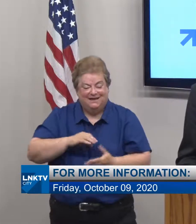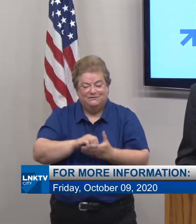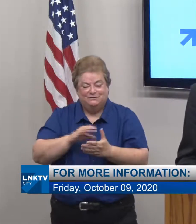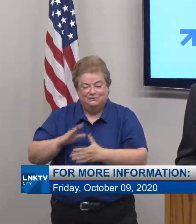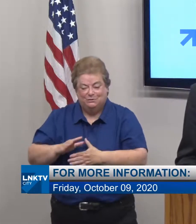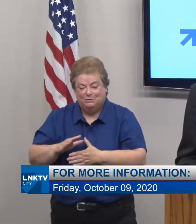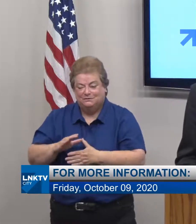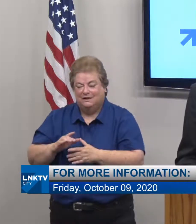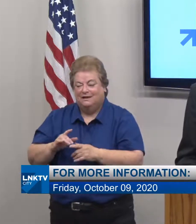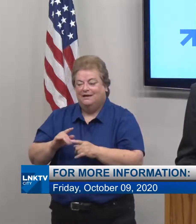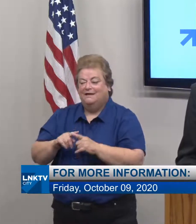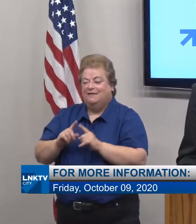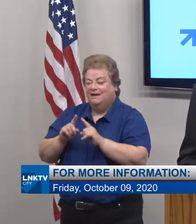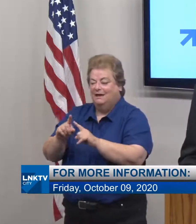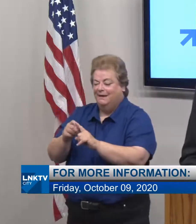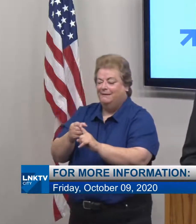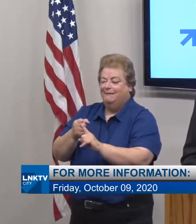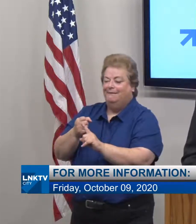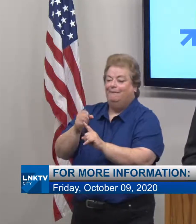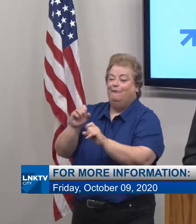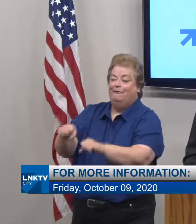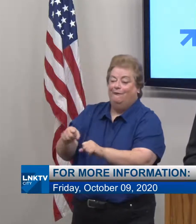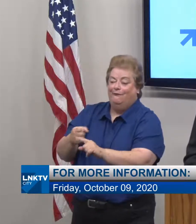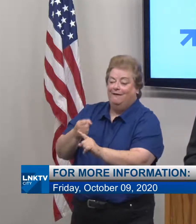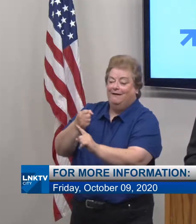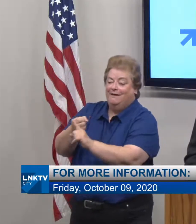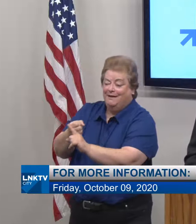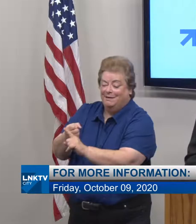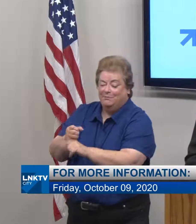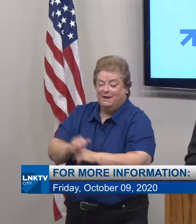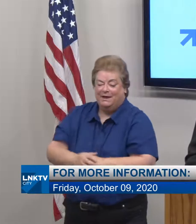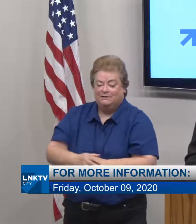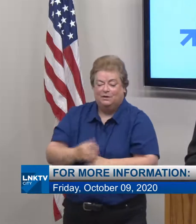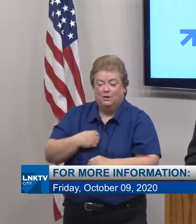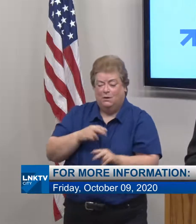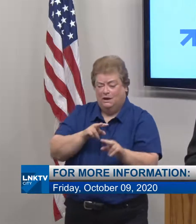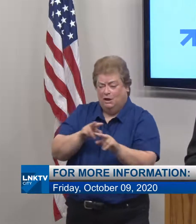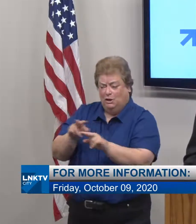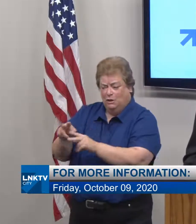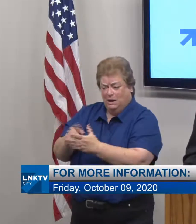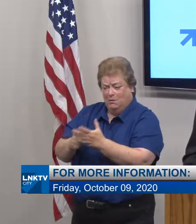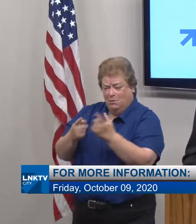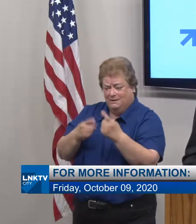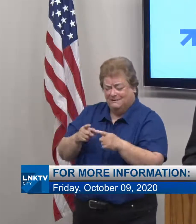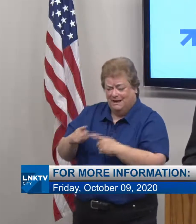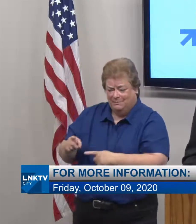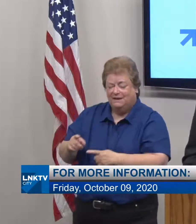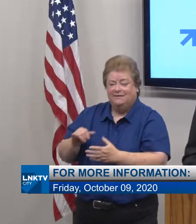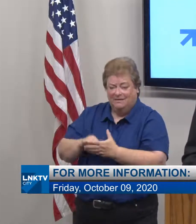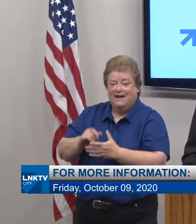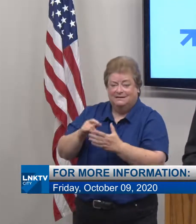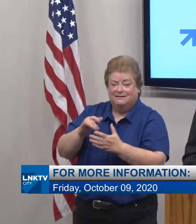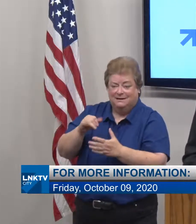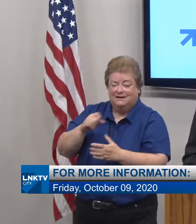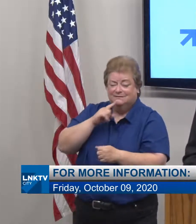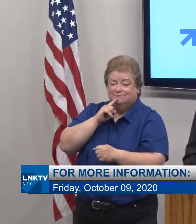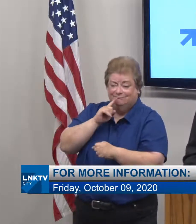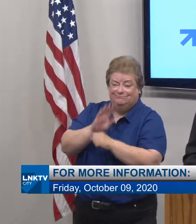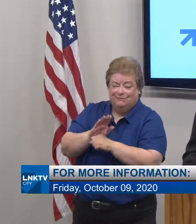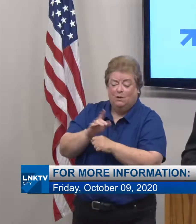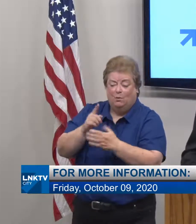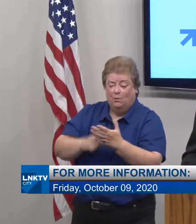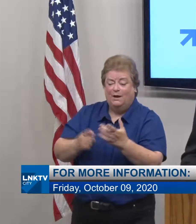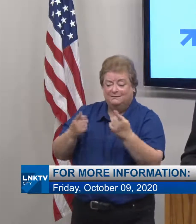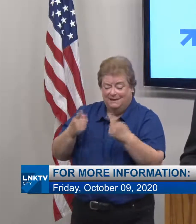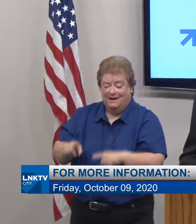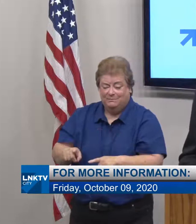tendency to let their guards down. And so as we've been looking at cases, we know that that in fact is what's happening. And Mayor